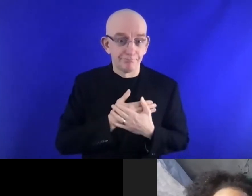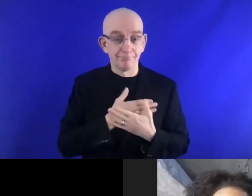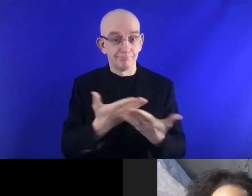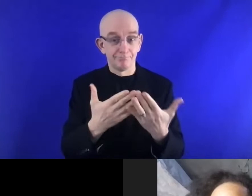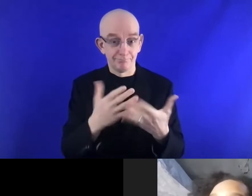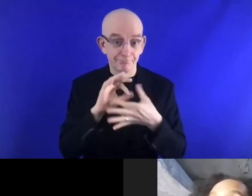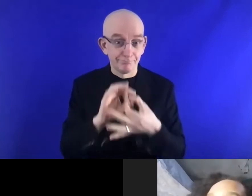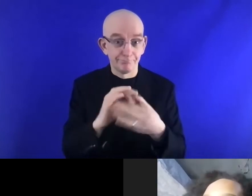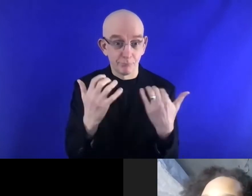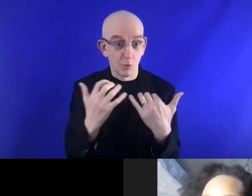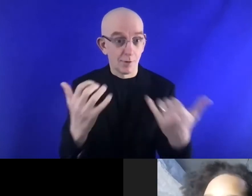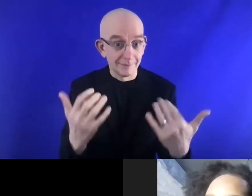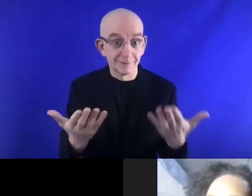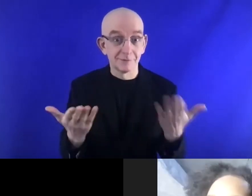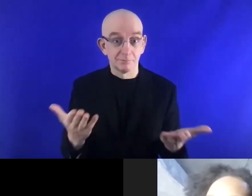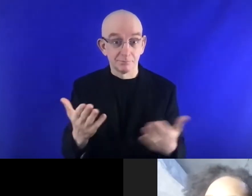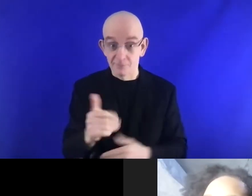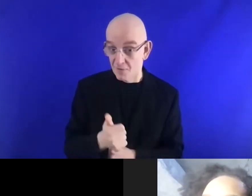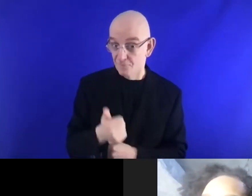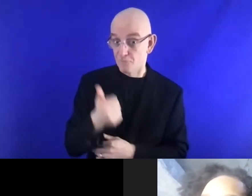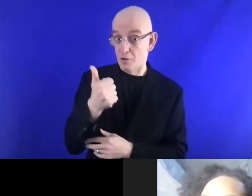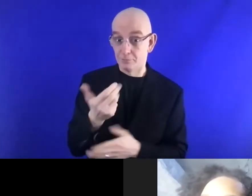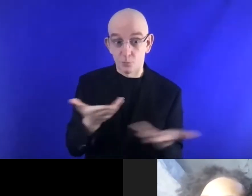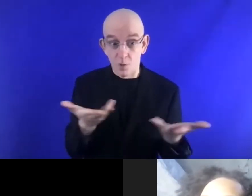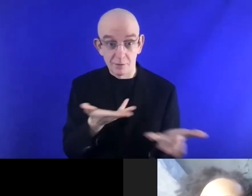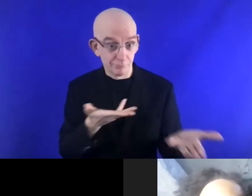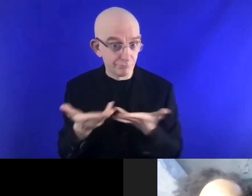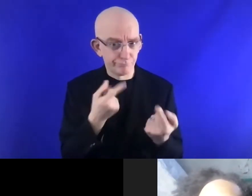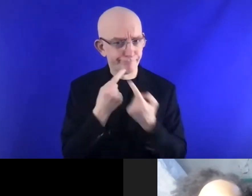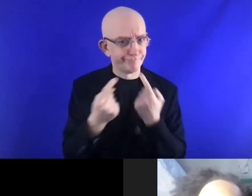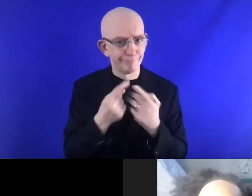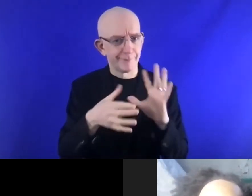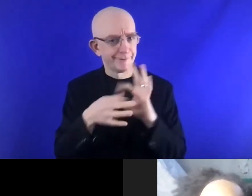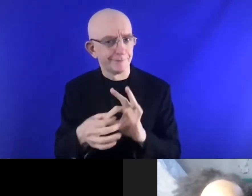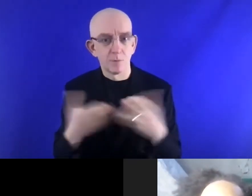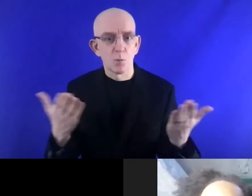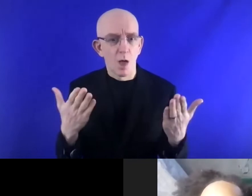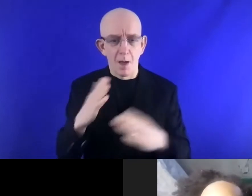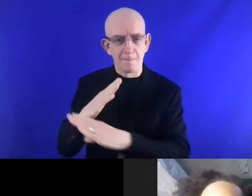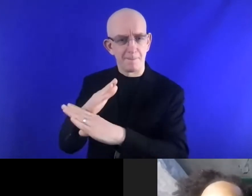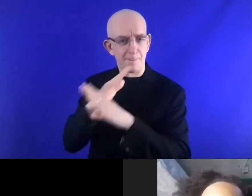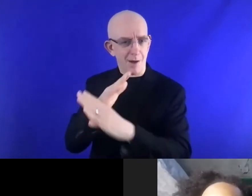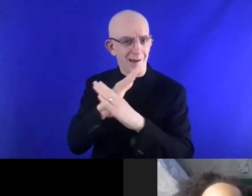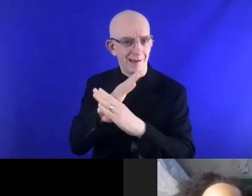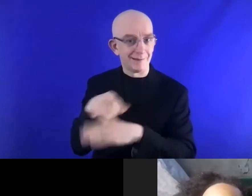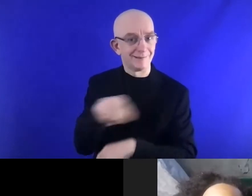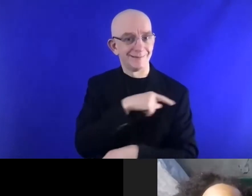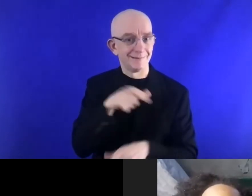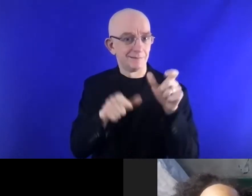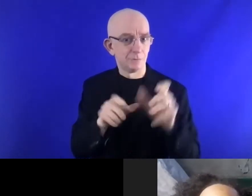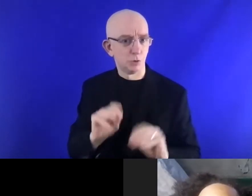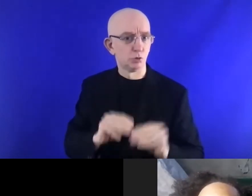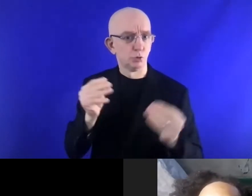participation experienced by young people with disabilities in their own communities? Please tell